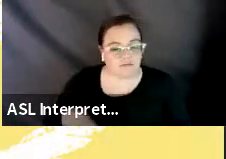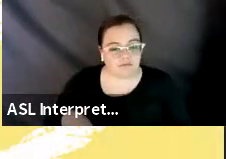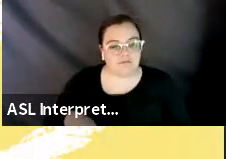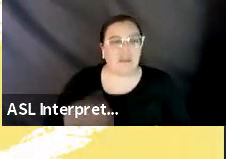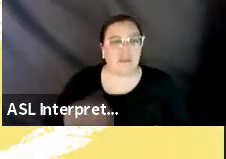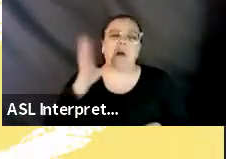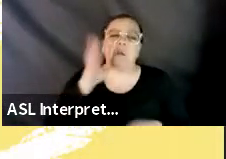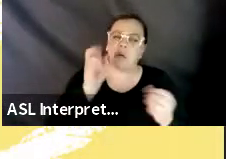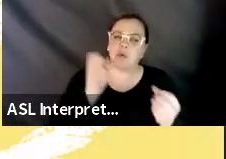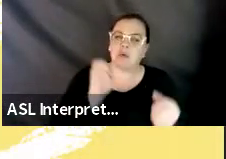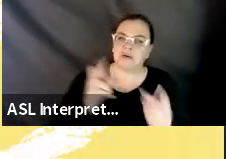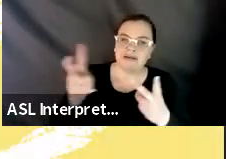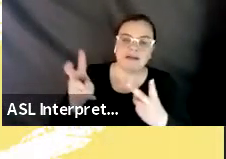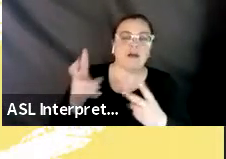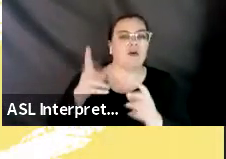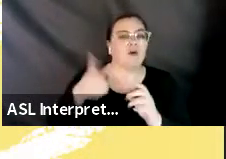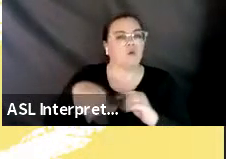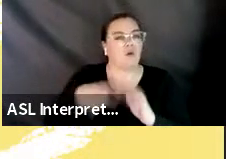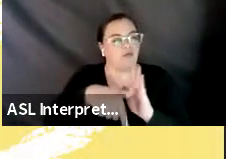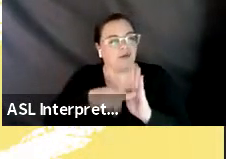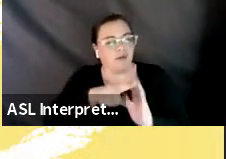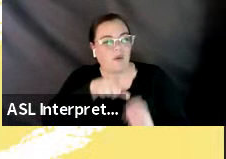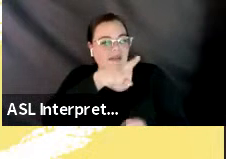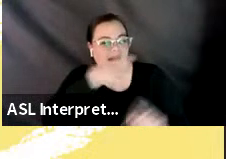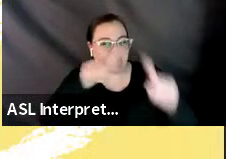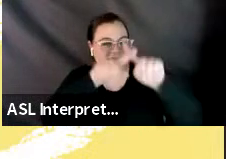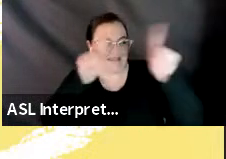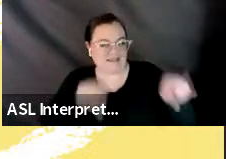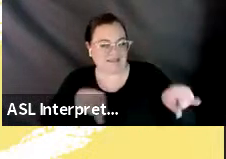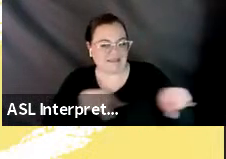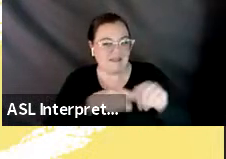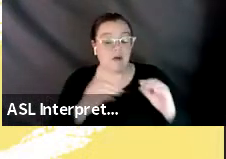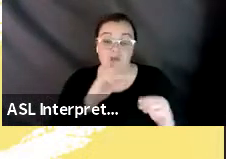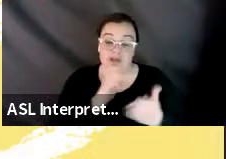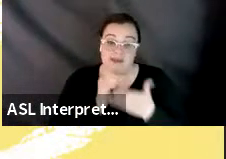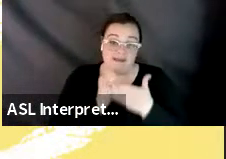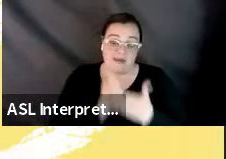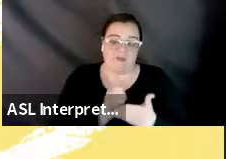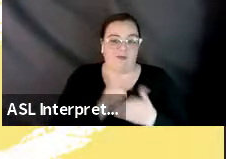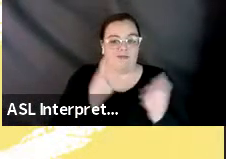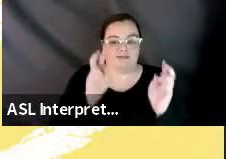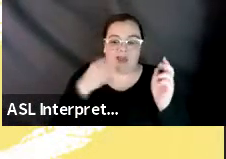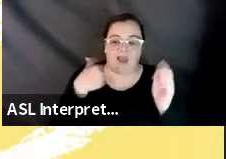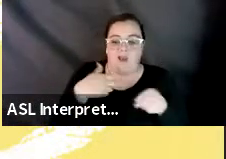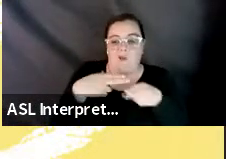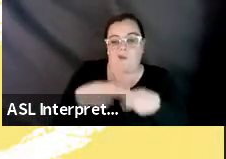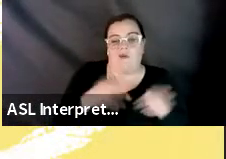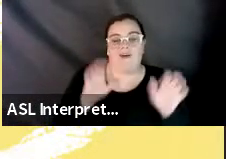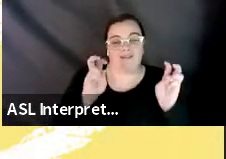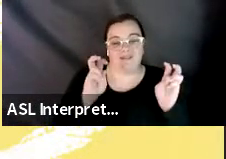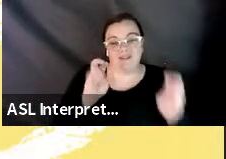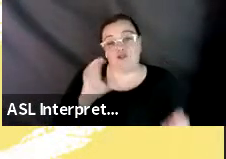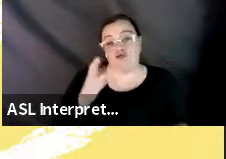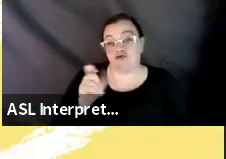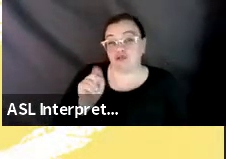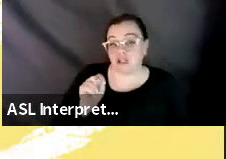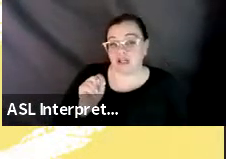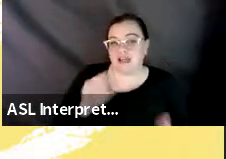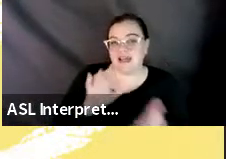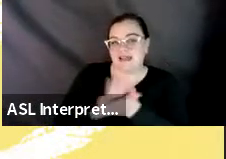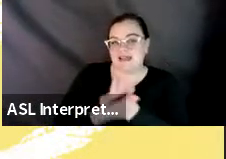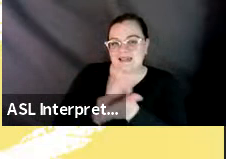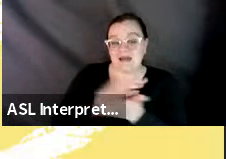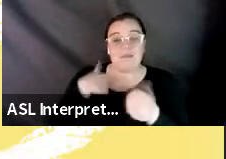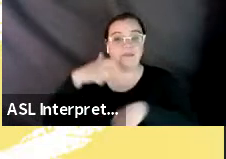do think that you should take a look at it because it really is the cheat sheet. And I'll give you an example, and I only have so much time and I'm super sad about